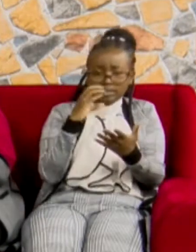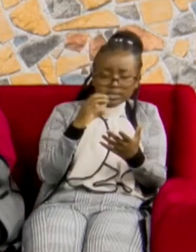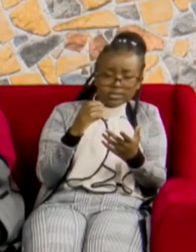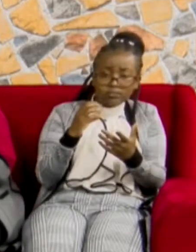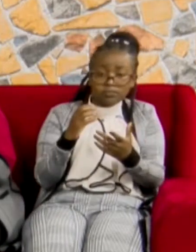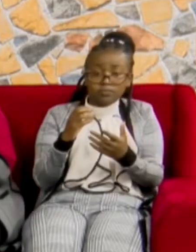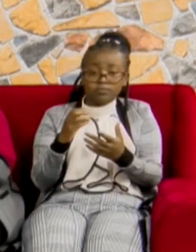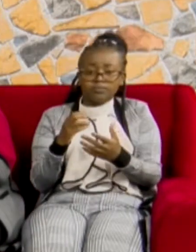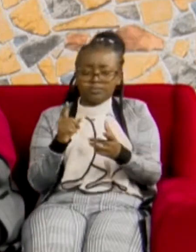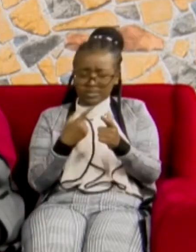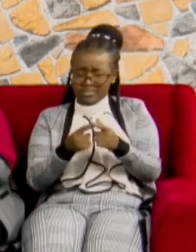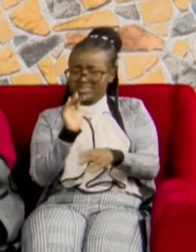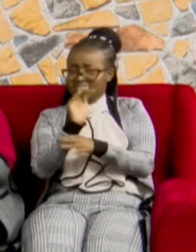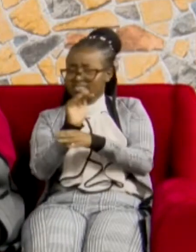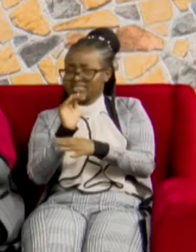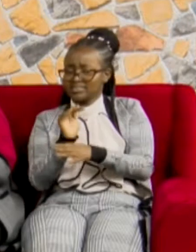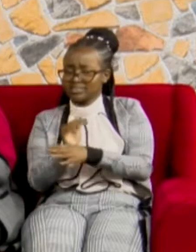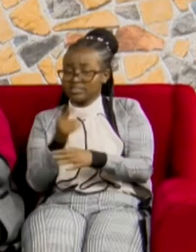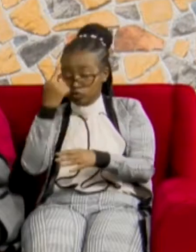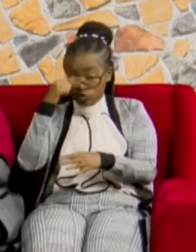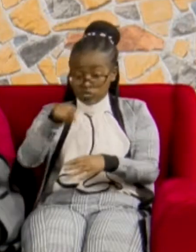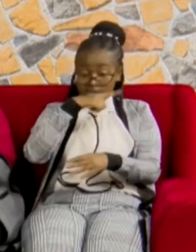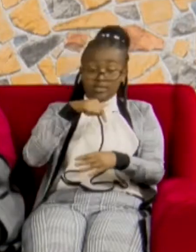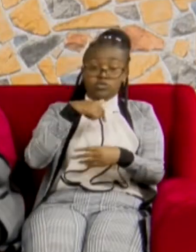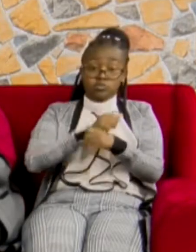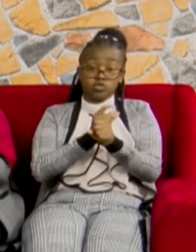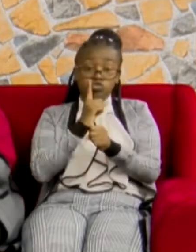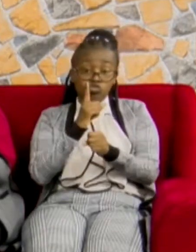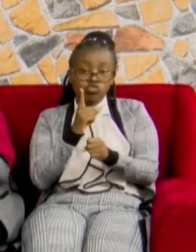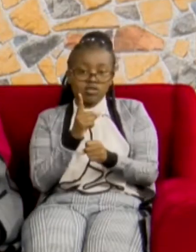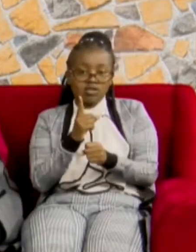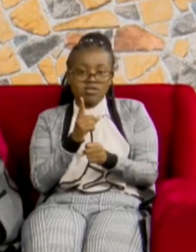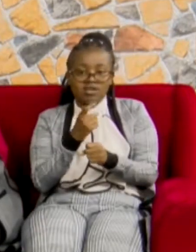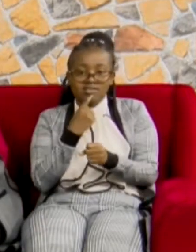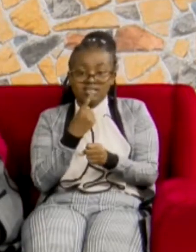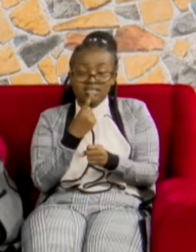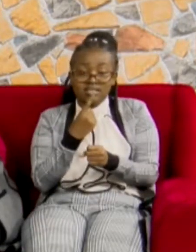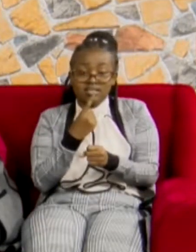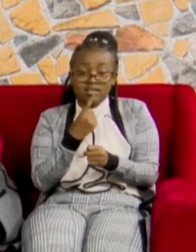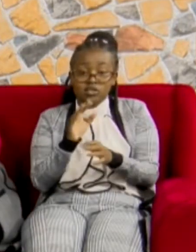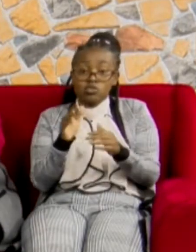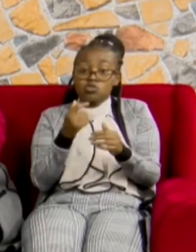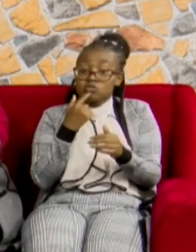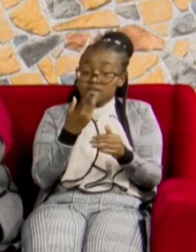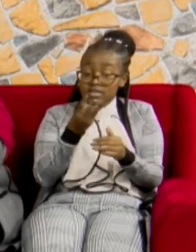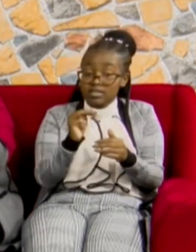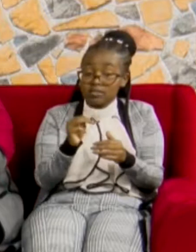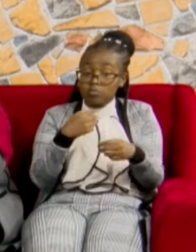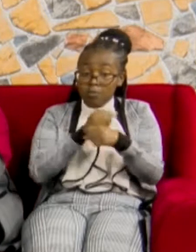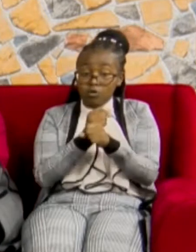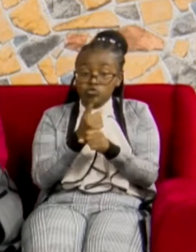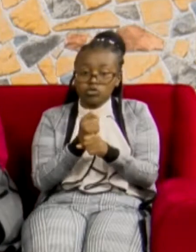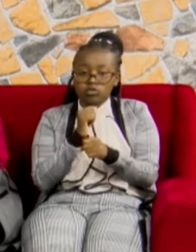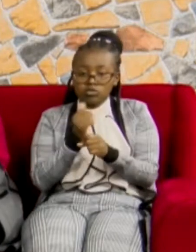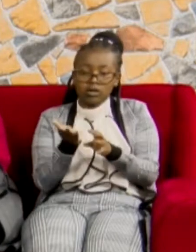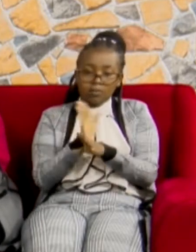and they'll raise it up, and it's for us to take that. Sometimes they see it as a by the way when they leave in the office to make sure, no, come back,